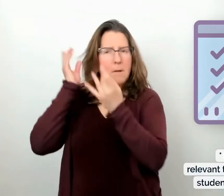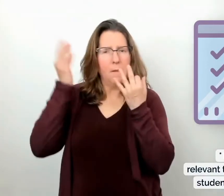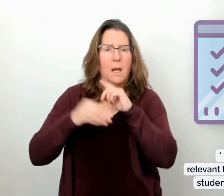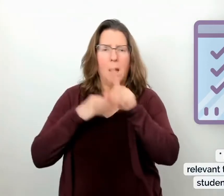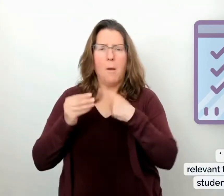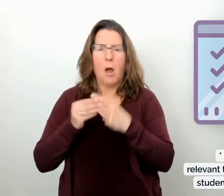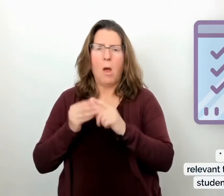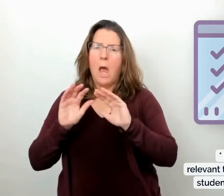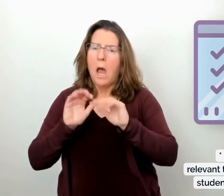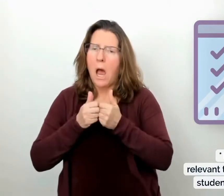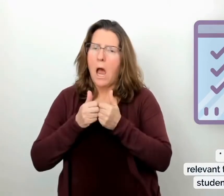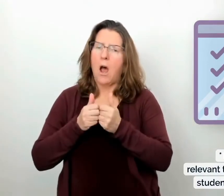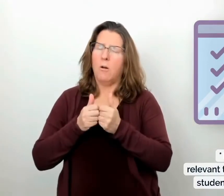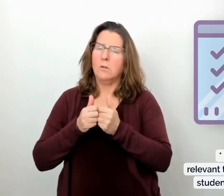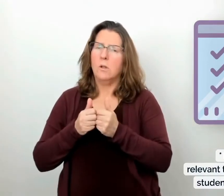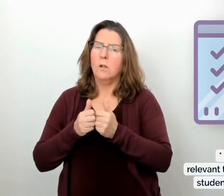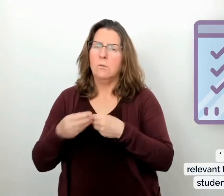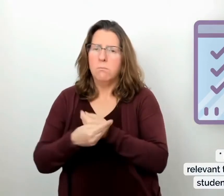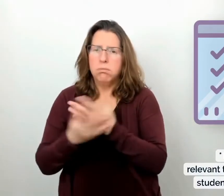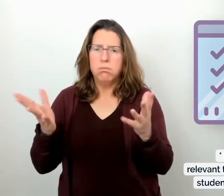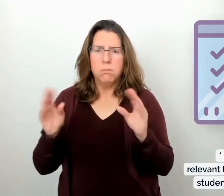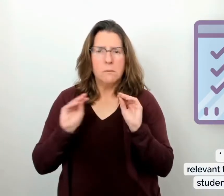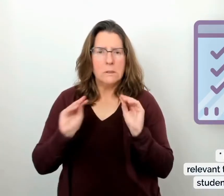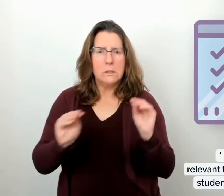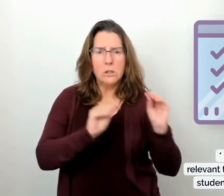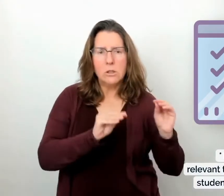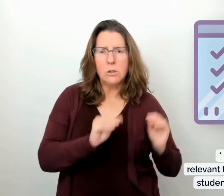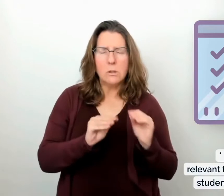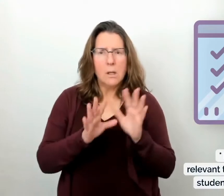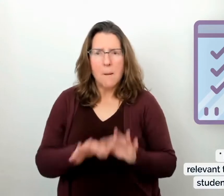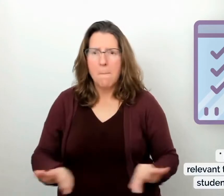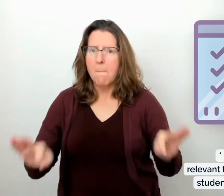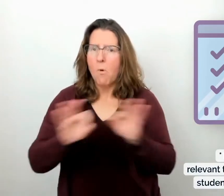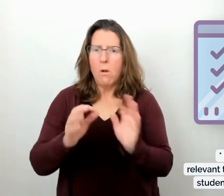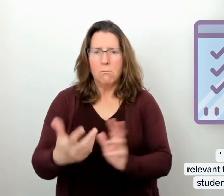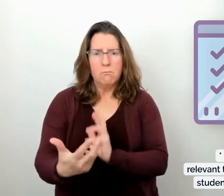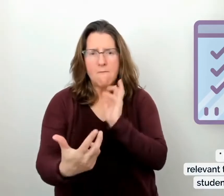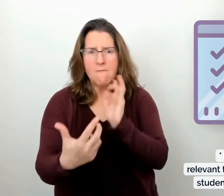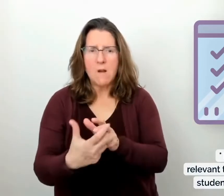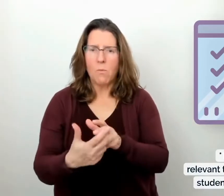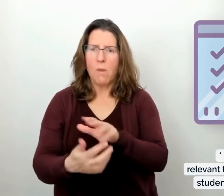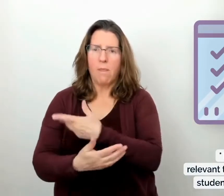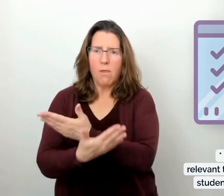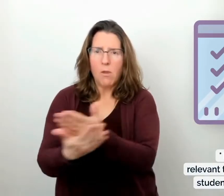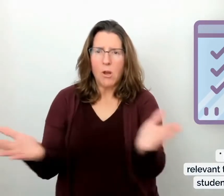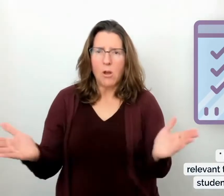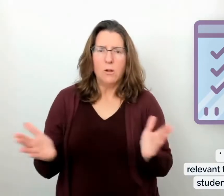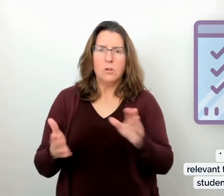As teachers, we want to deeply reflect on how to make learning relevant to the expected